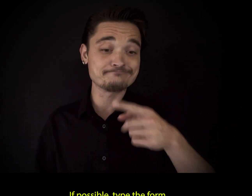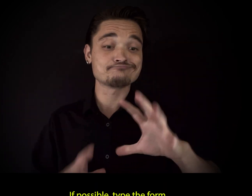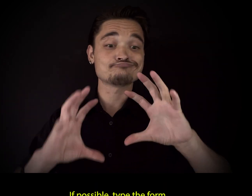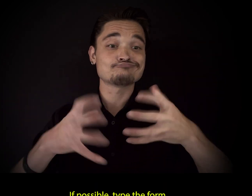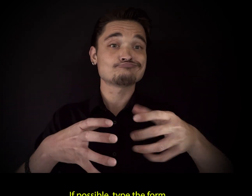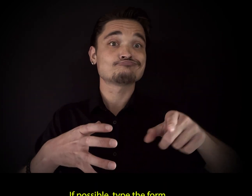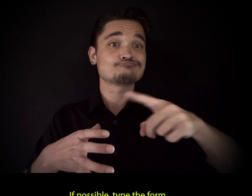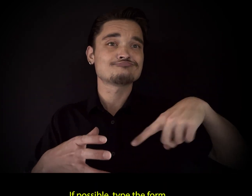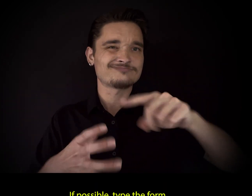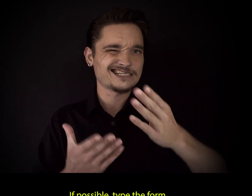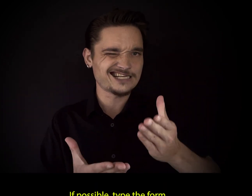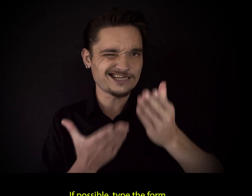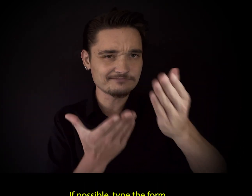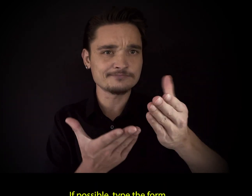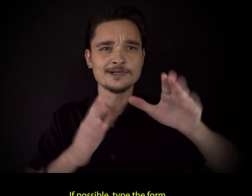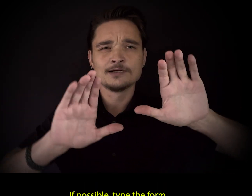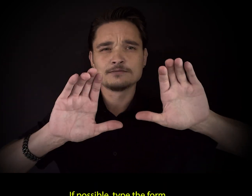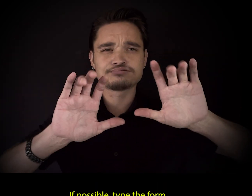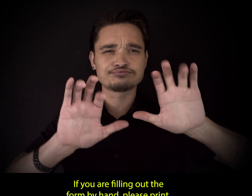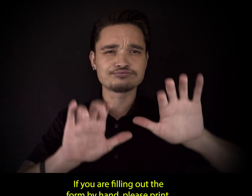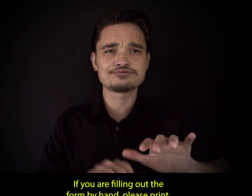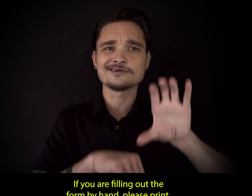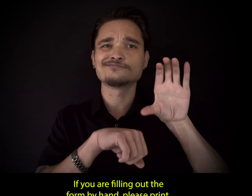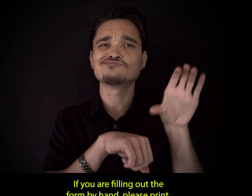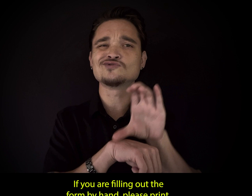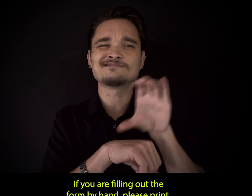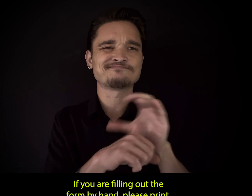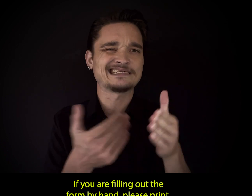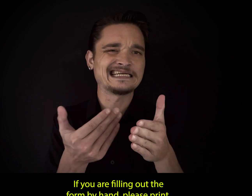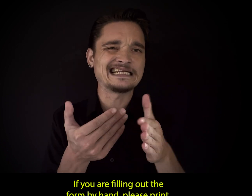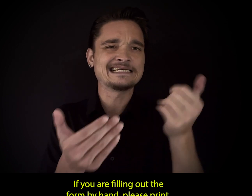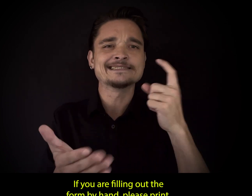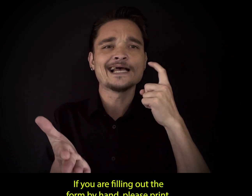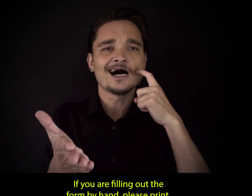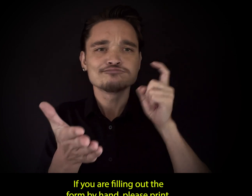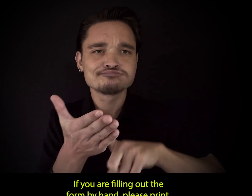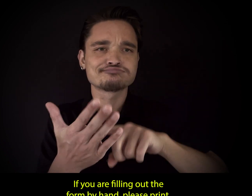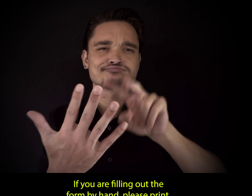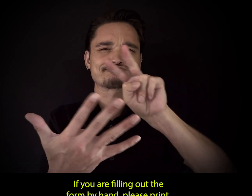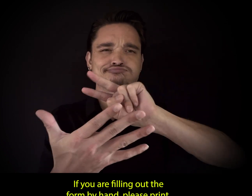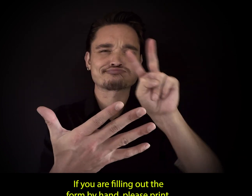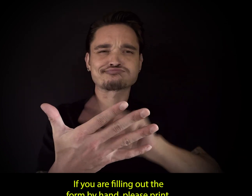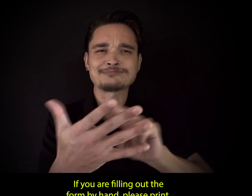If possible, type the form. If you are filling out the form by hand, please print.